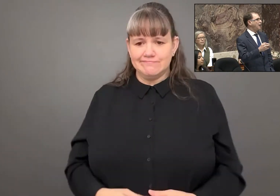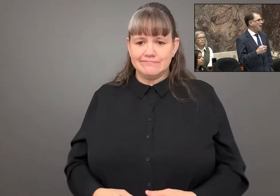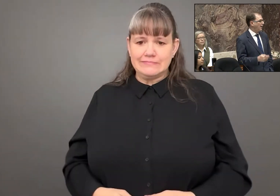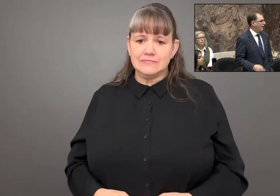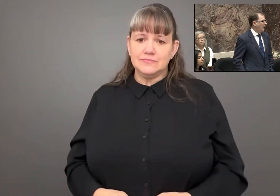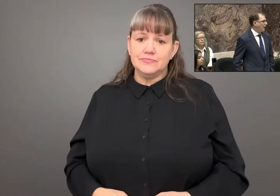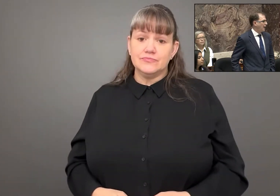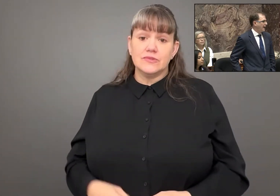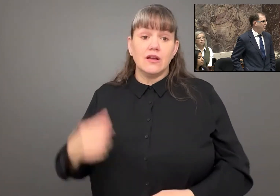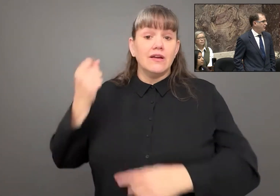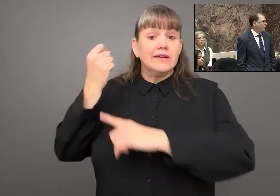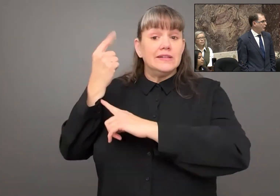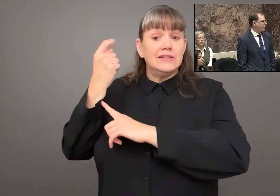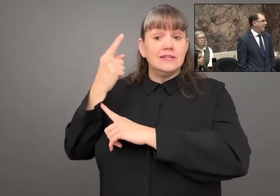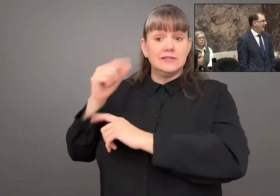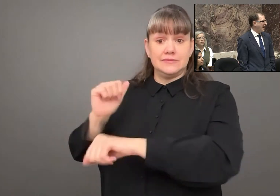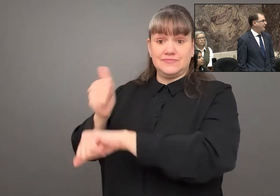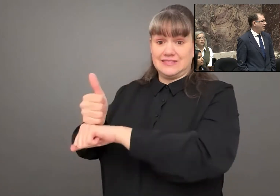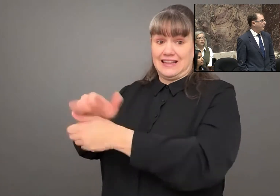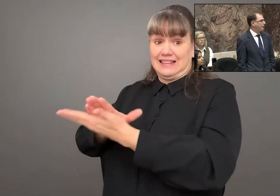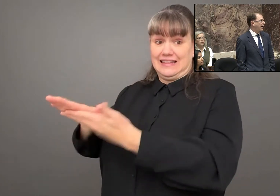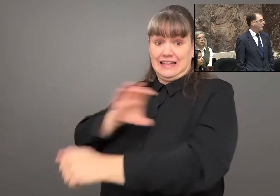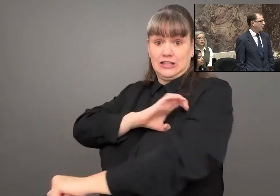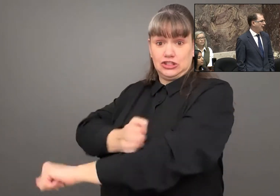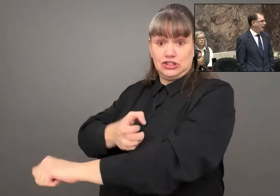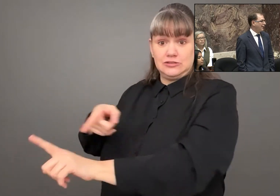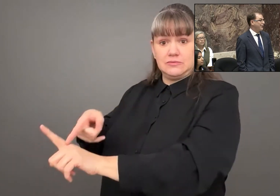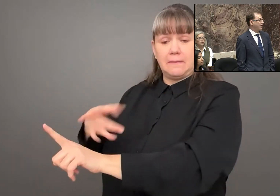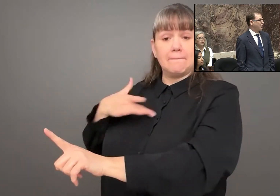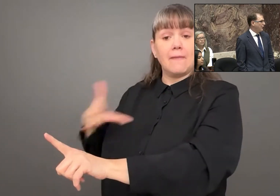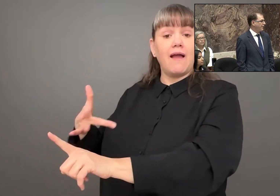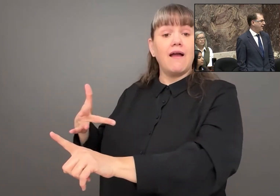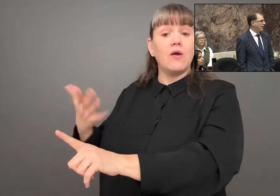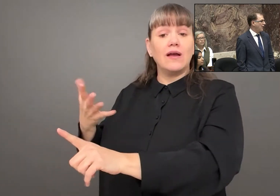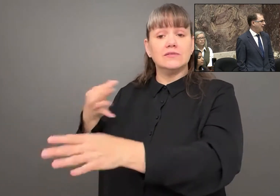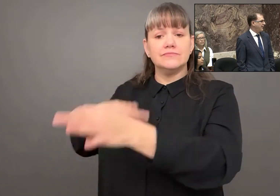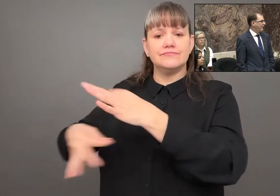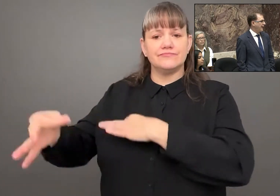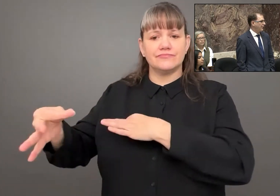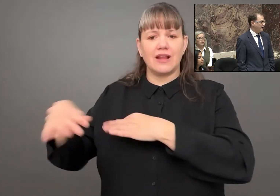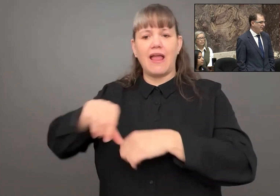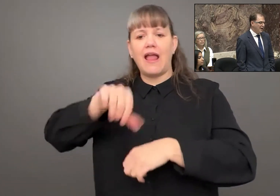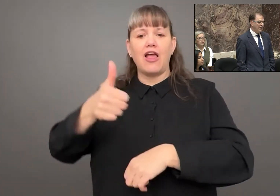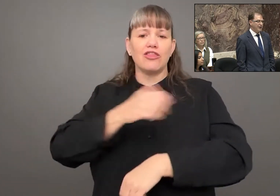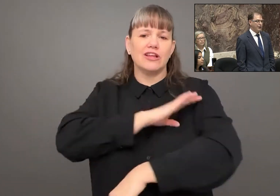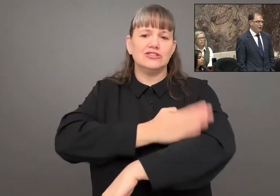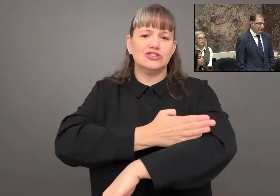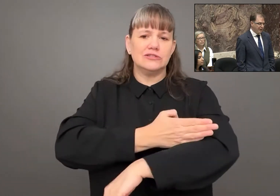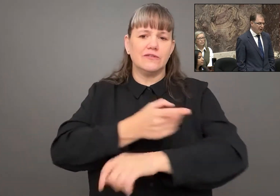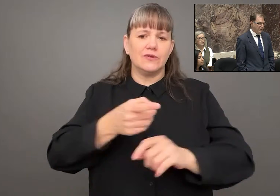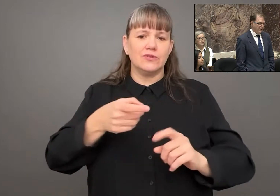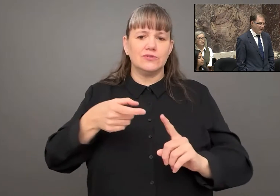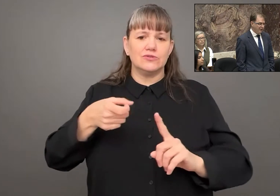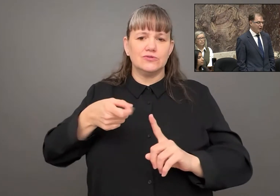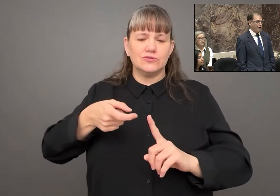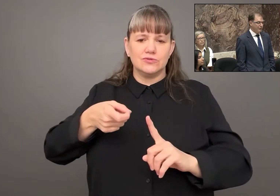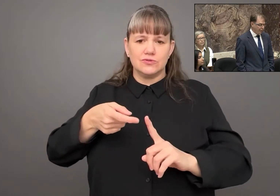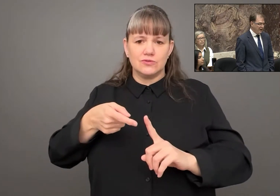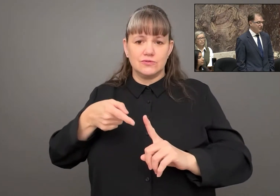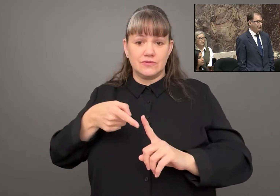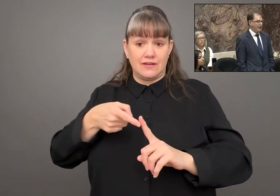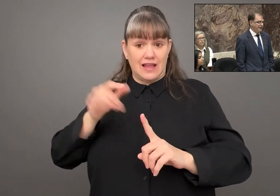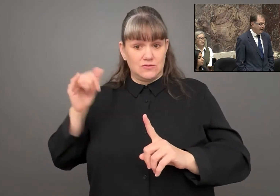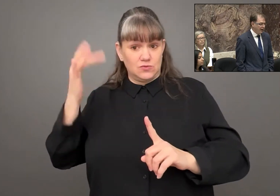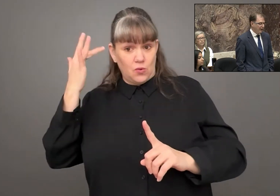often energy resources that have to come from elsewhere. They're good for the economy for that reason. They're good for communities. They're good